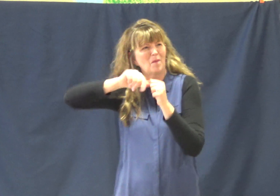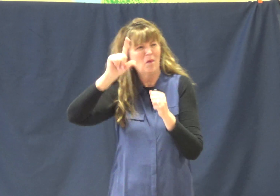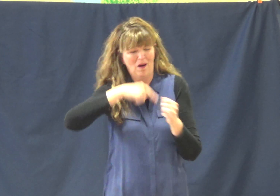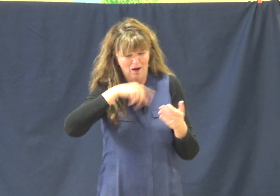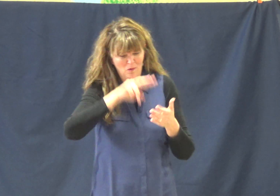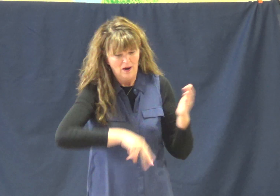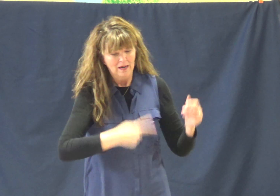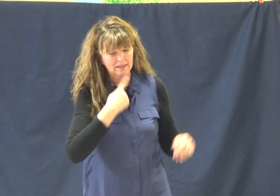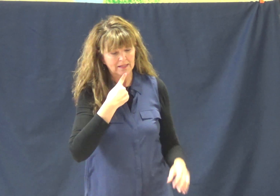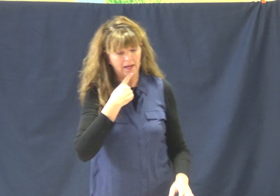somewhere